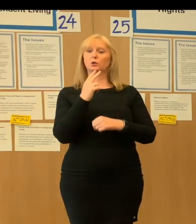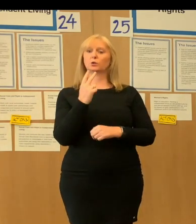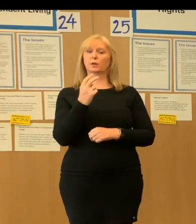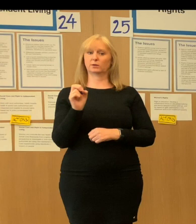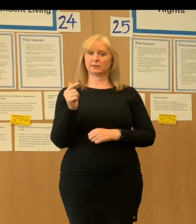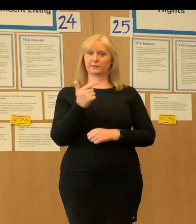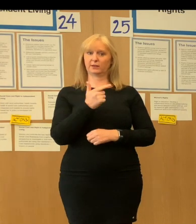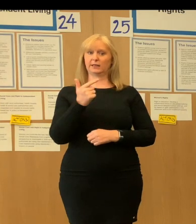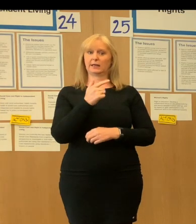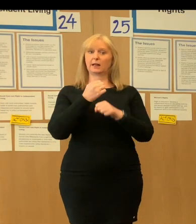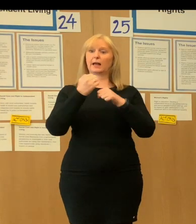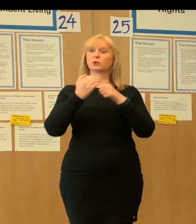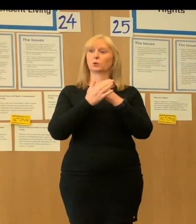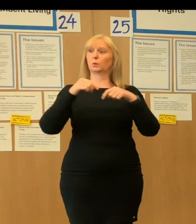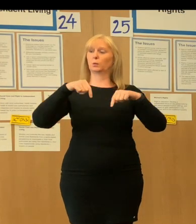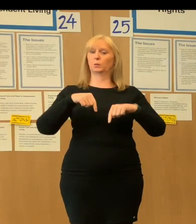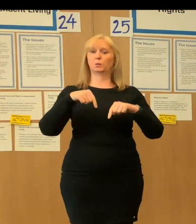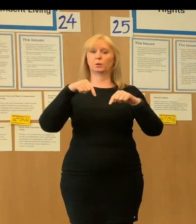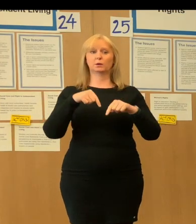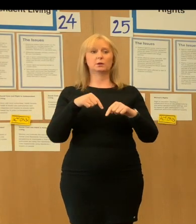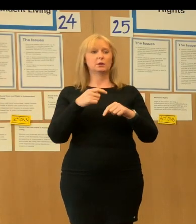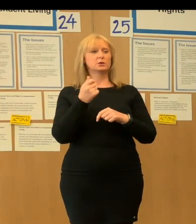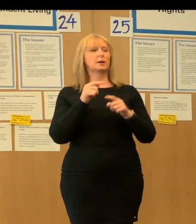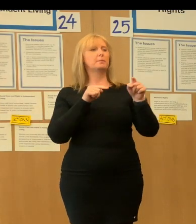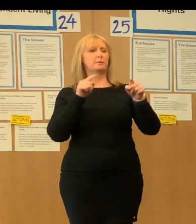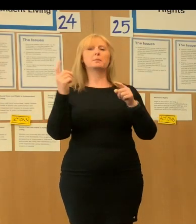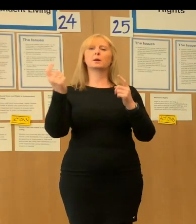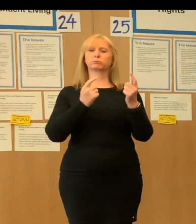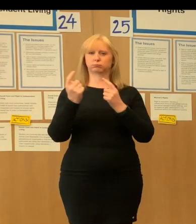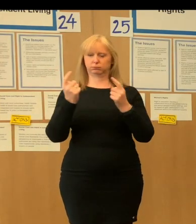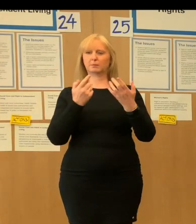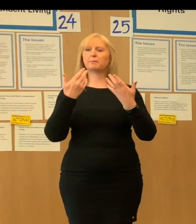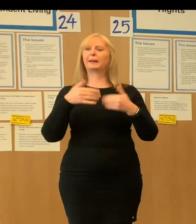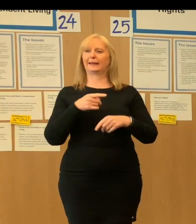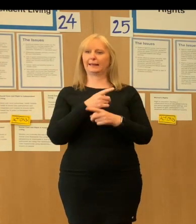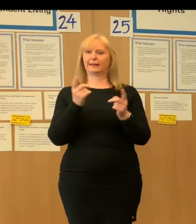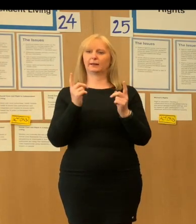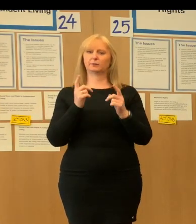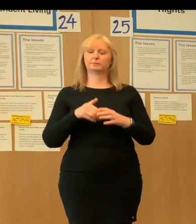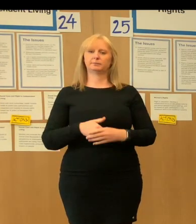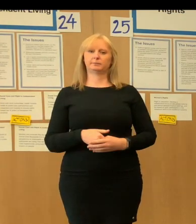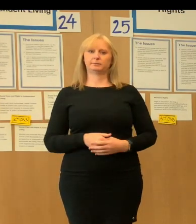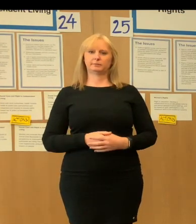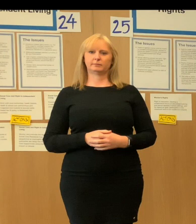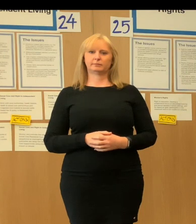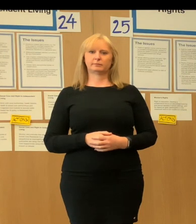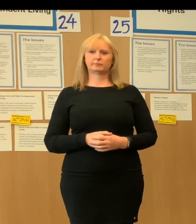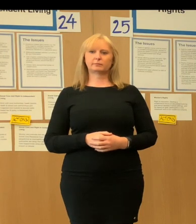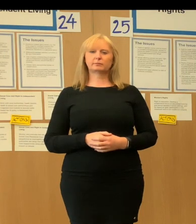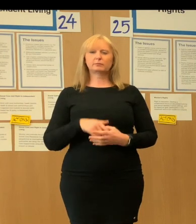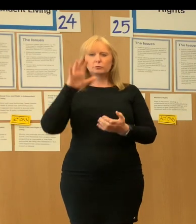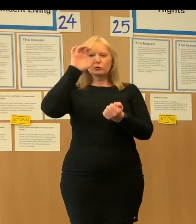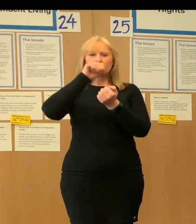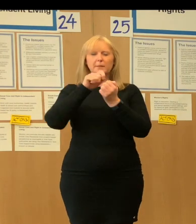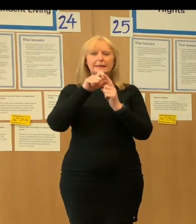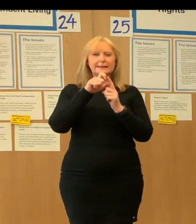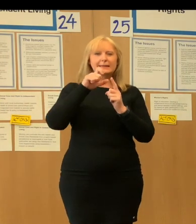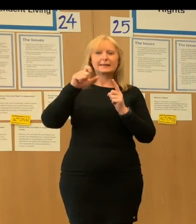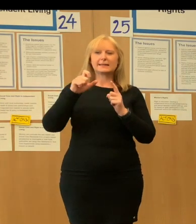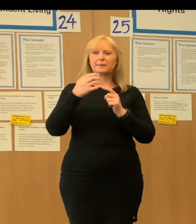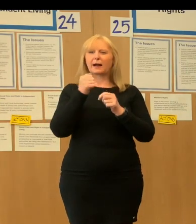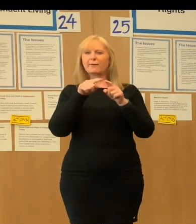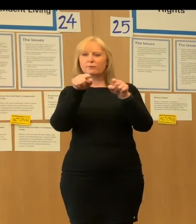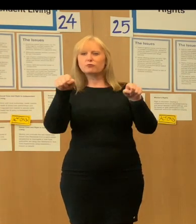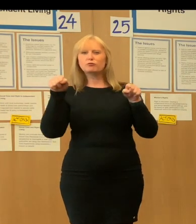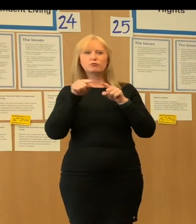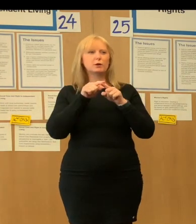in Glasgow. And I think some people in the room were at that event, so you'll remember being gathered in December in a starry room with lots of